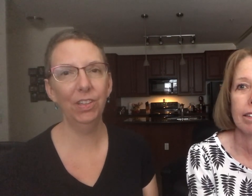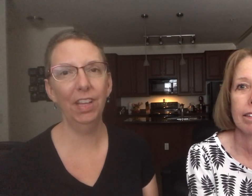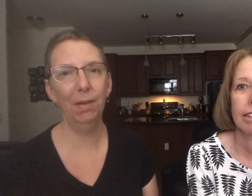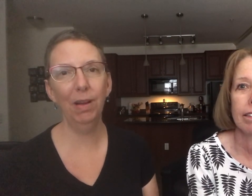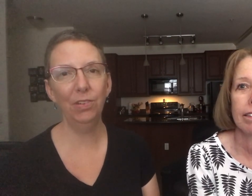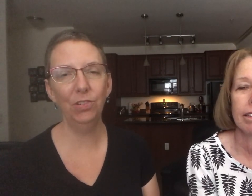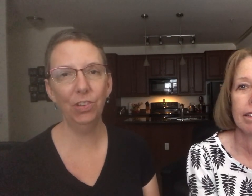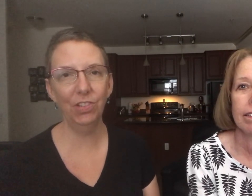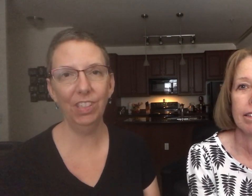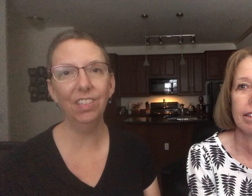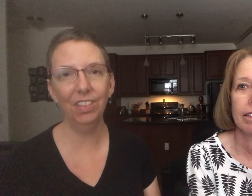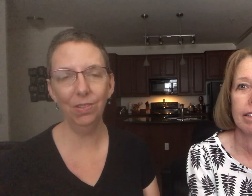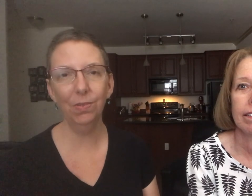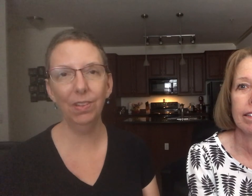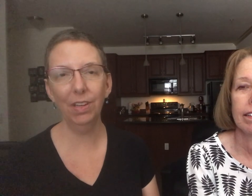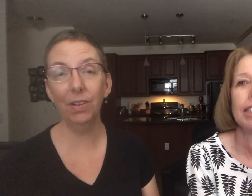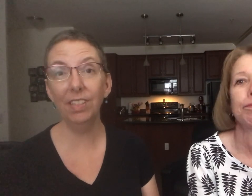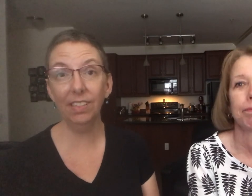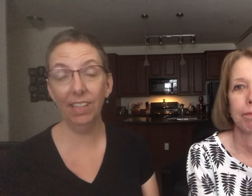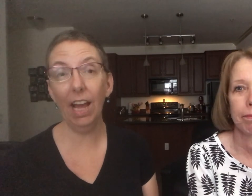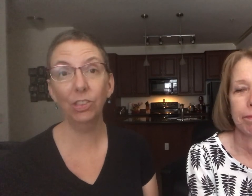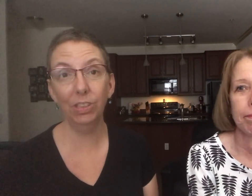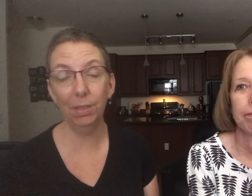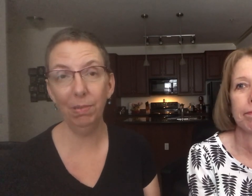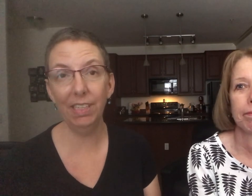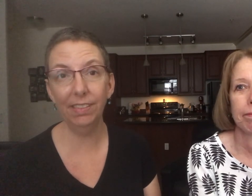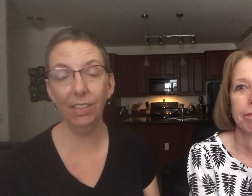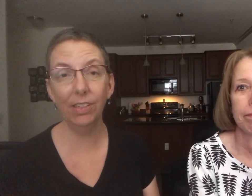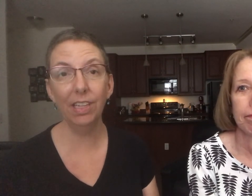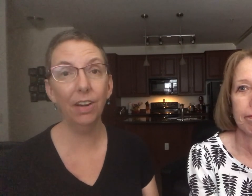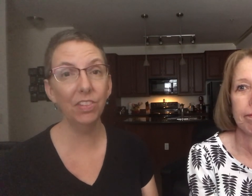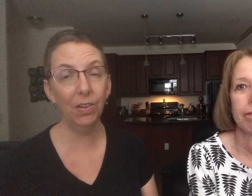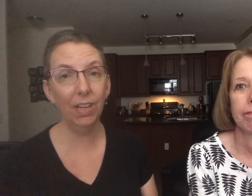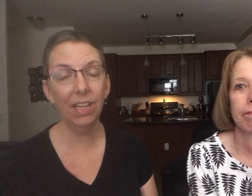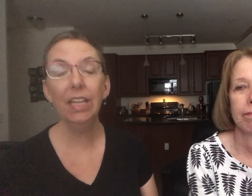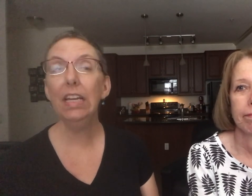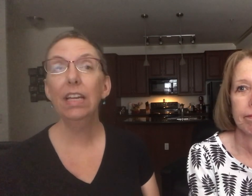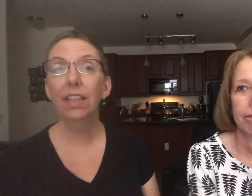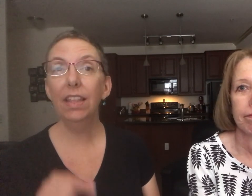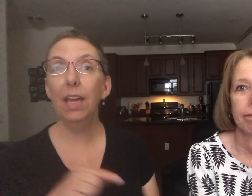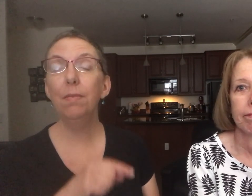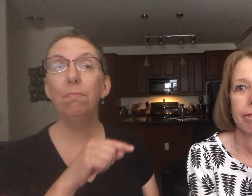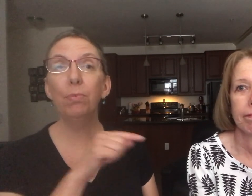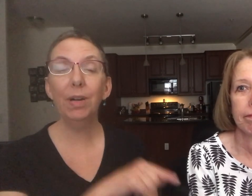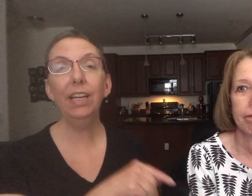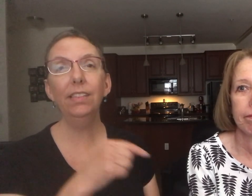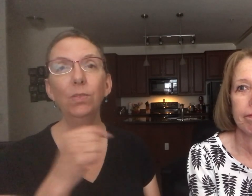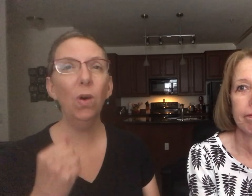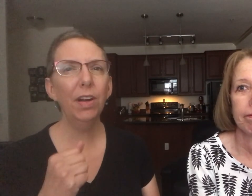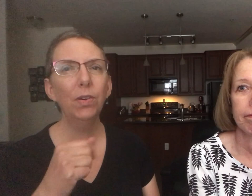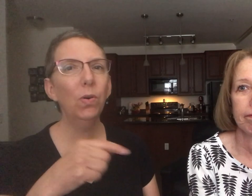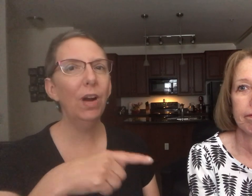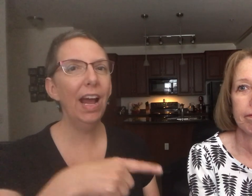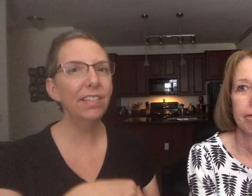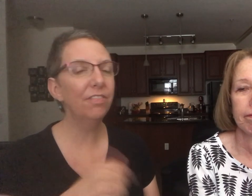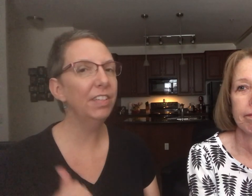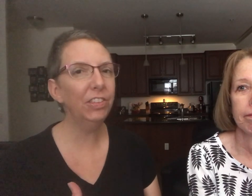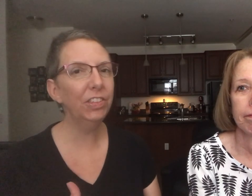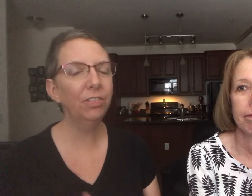that about New Jersey, too. There is actually a place here in Arizona that brings water or has a filter from